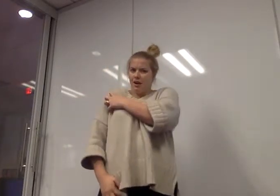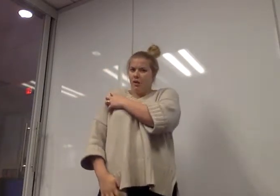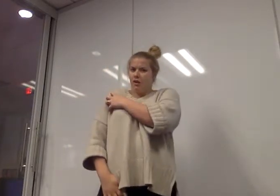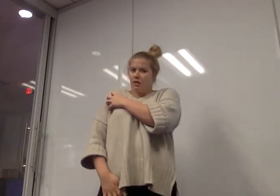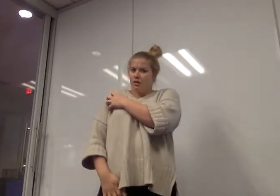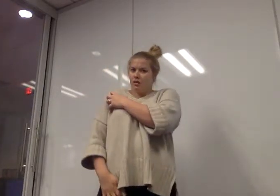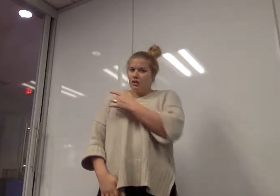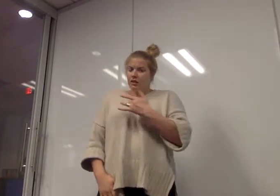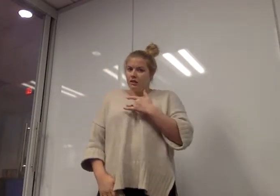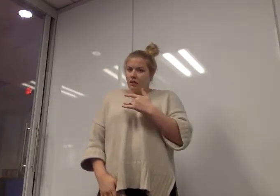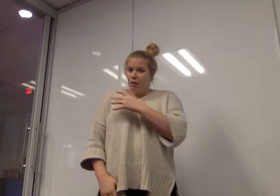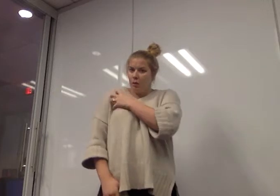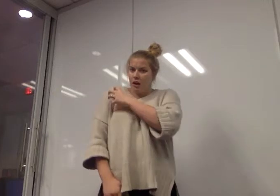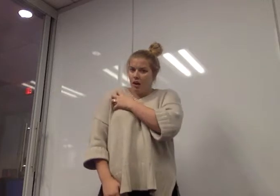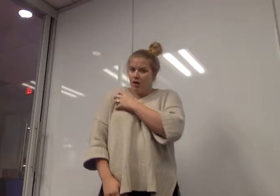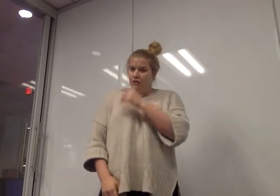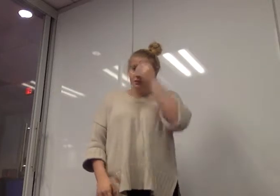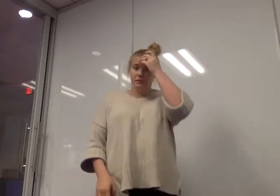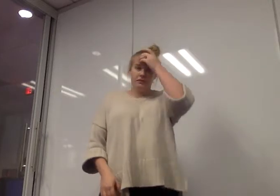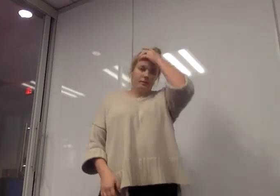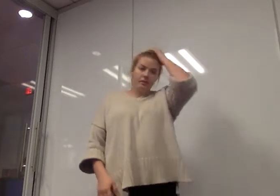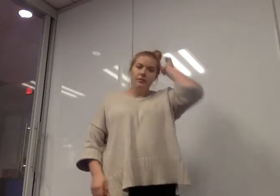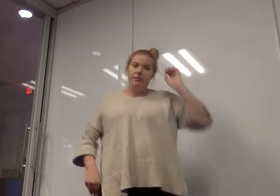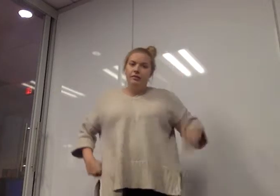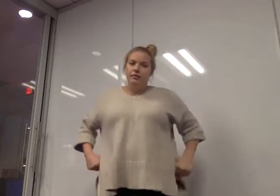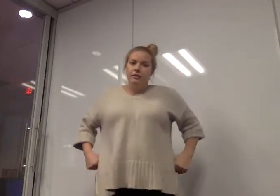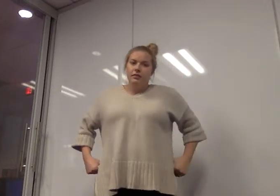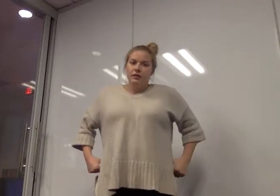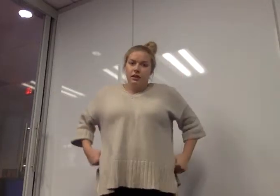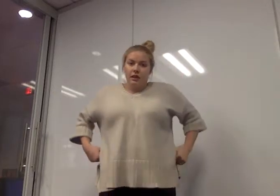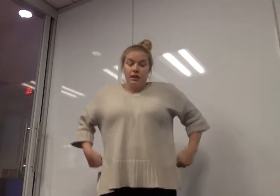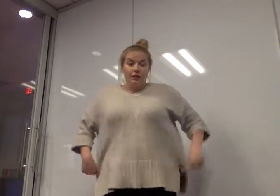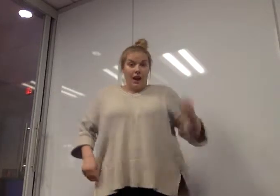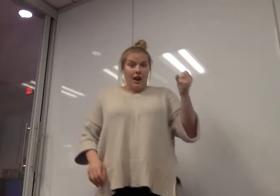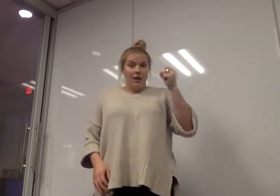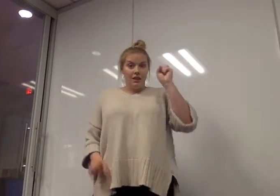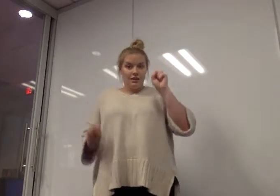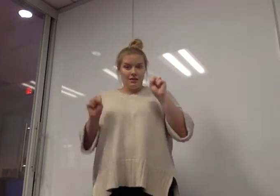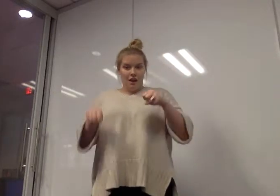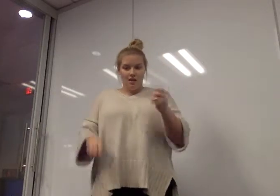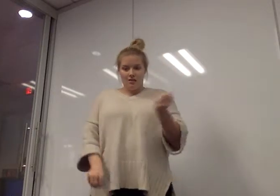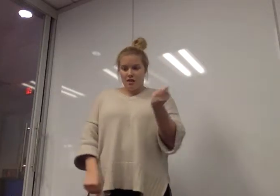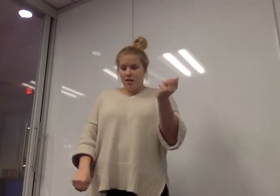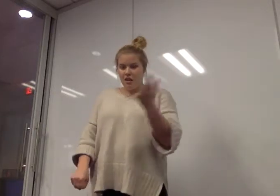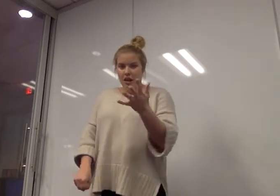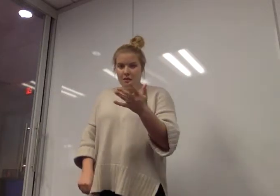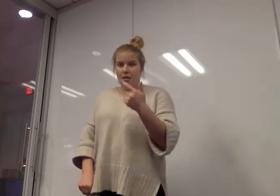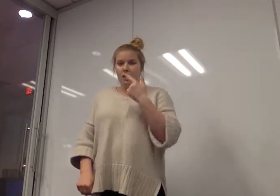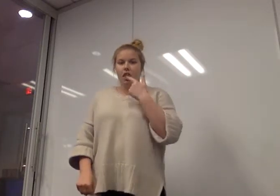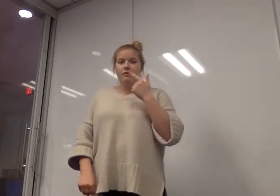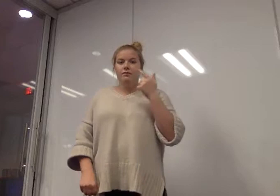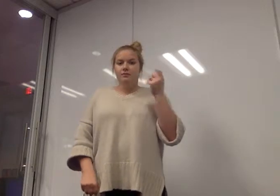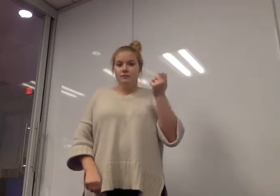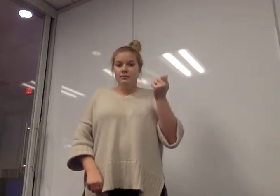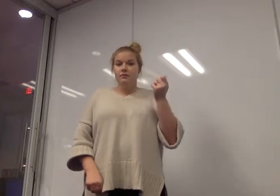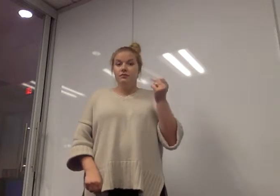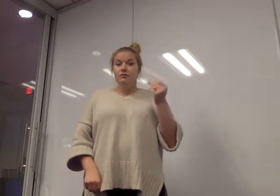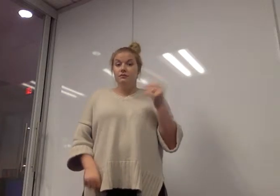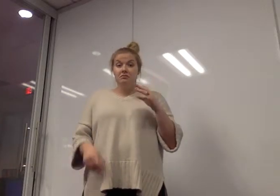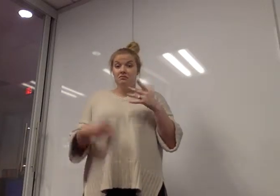items? And then we give them an opportunity to gamble. And then we take another saliva sample. That's it. That's the whole experiment. So this is